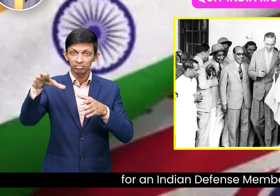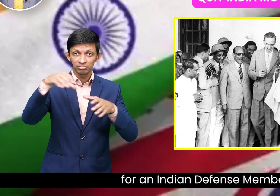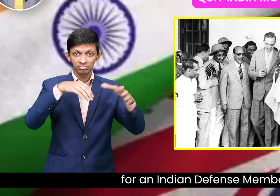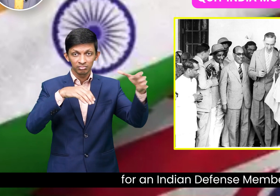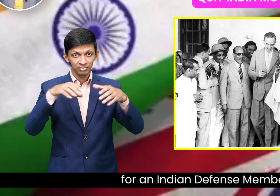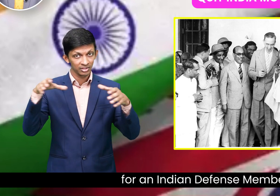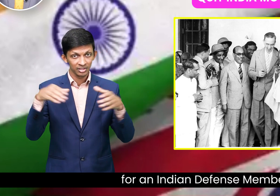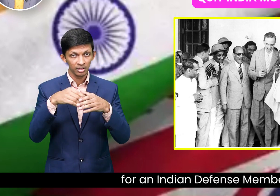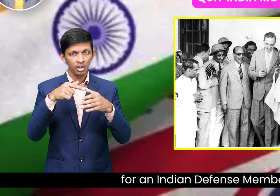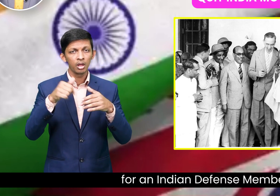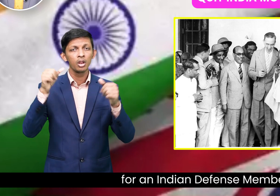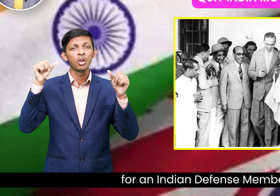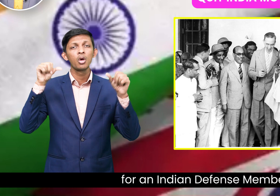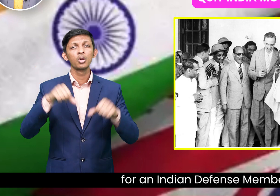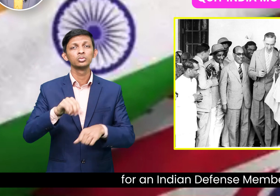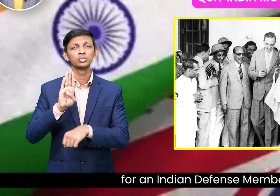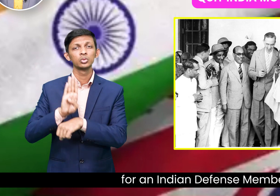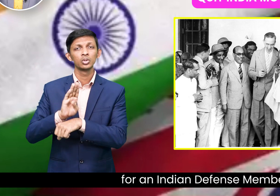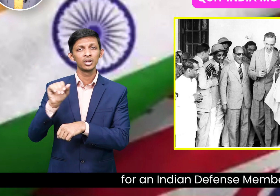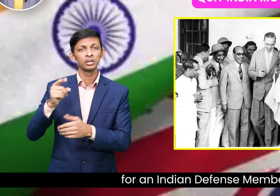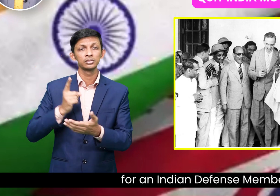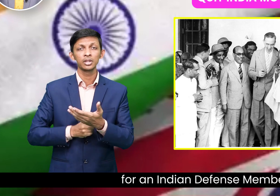member.